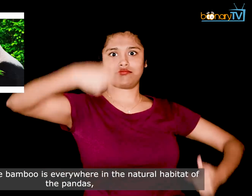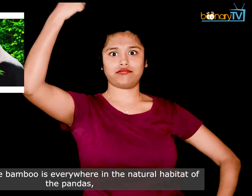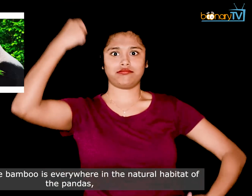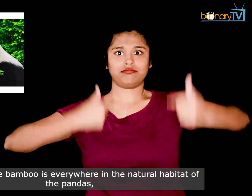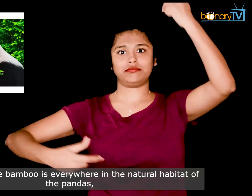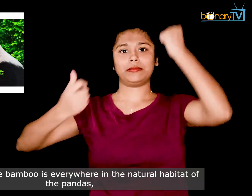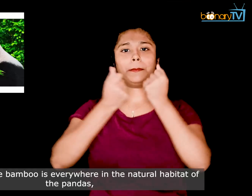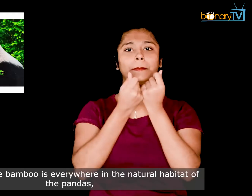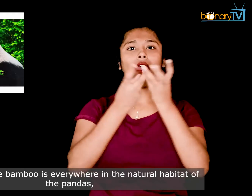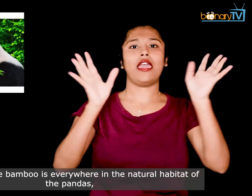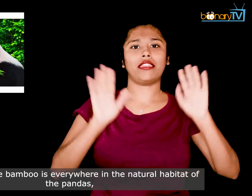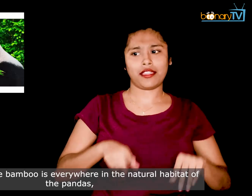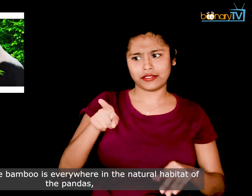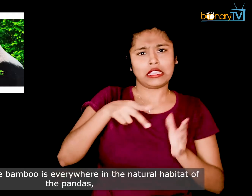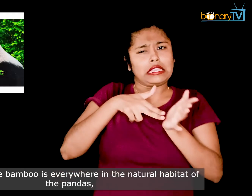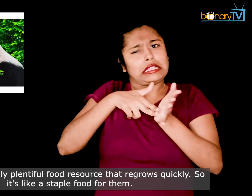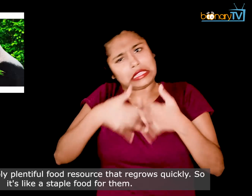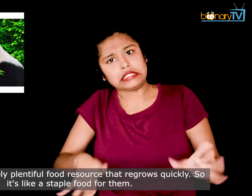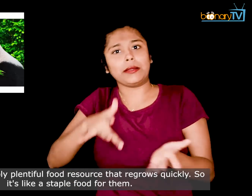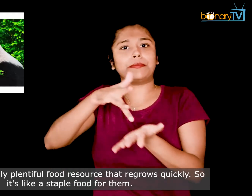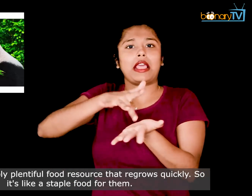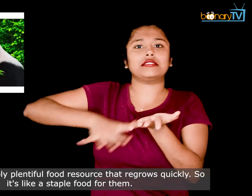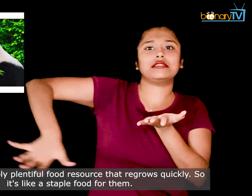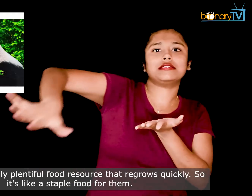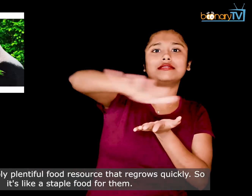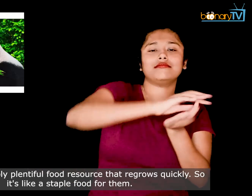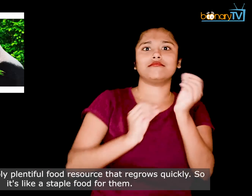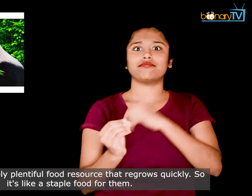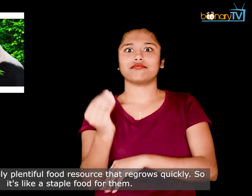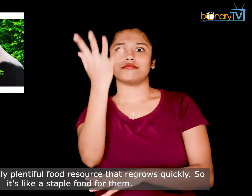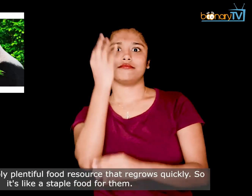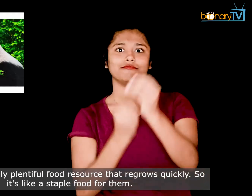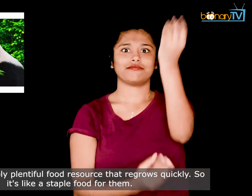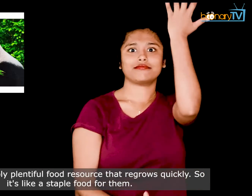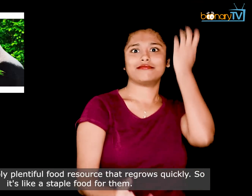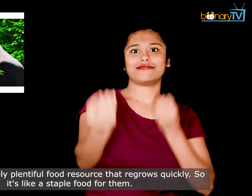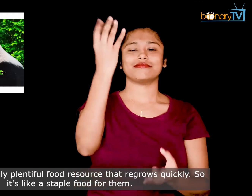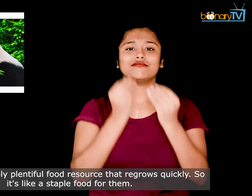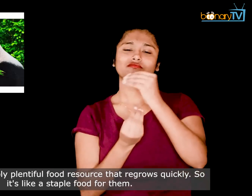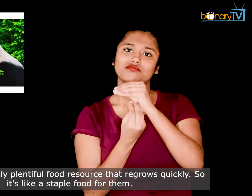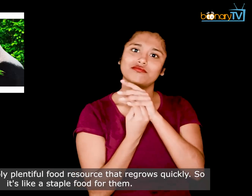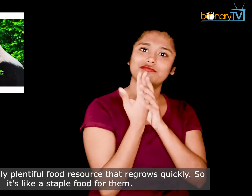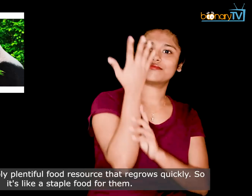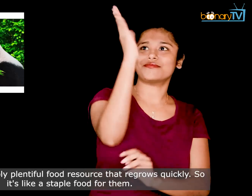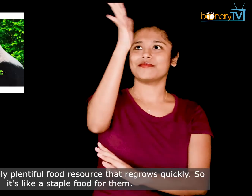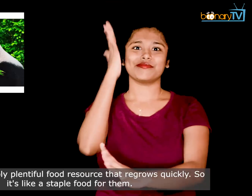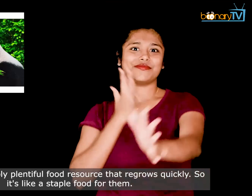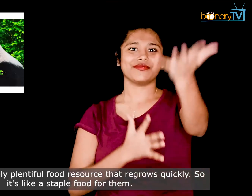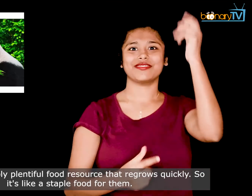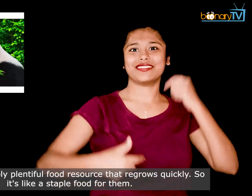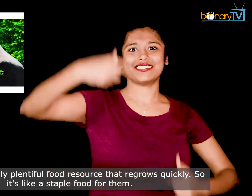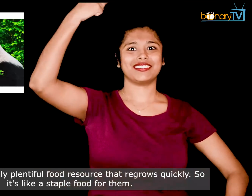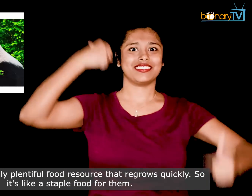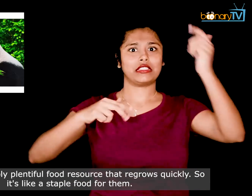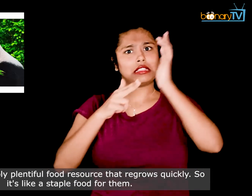habitat of the pandas. It is an incredibly plentiful food resource that regrows